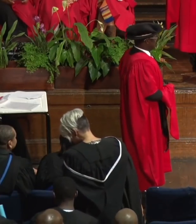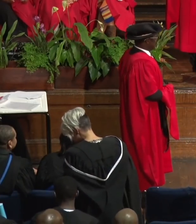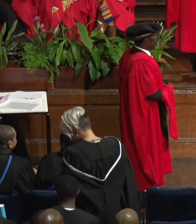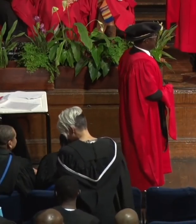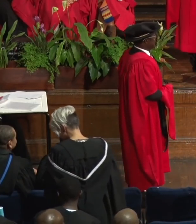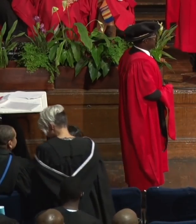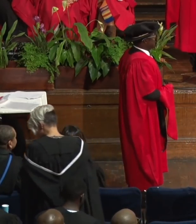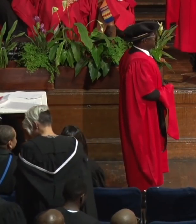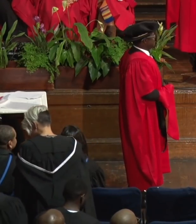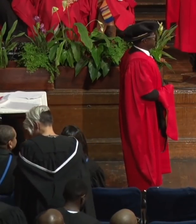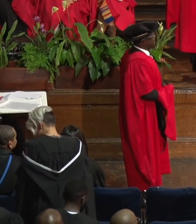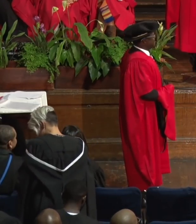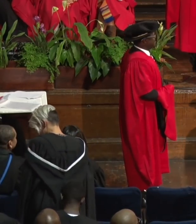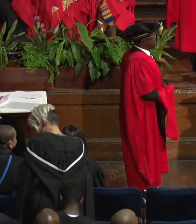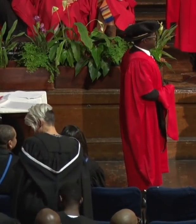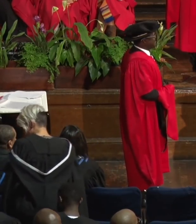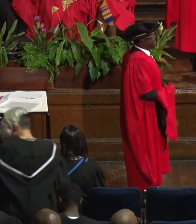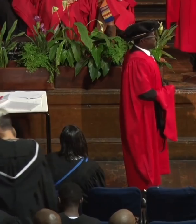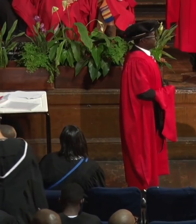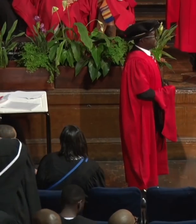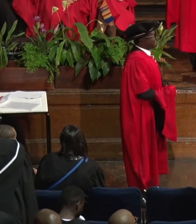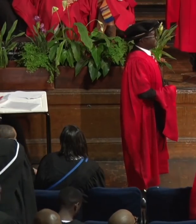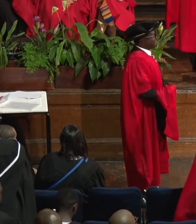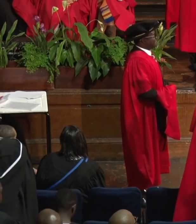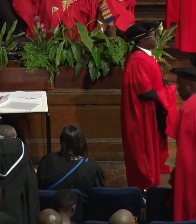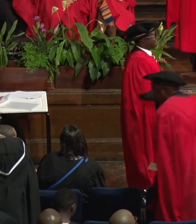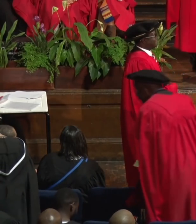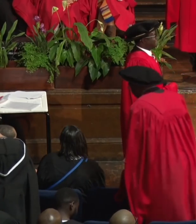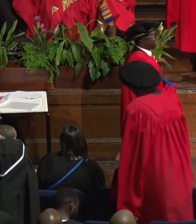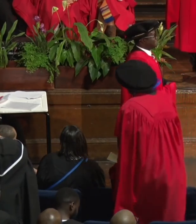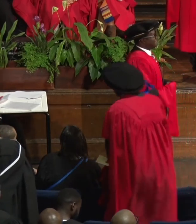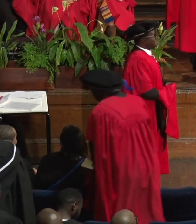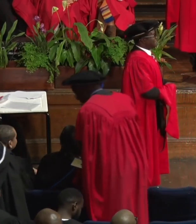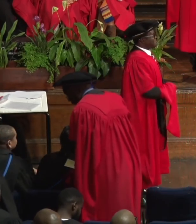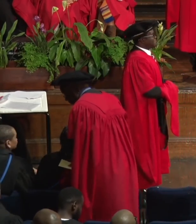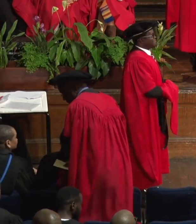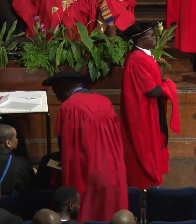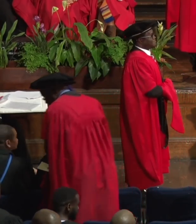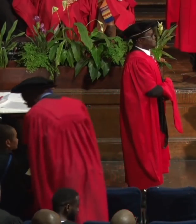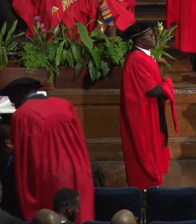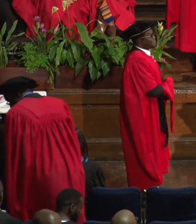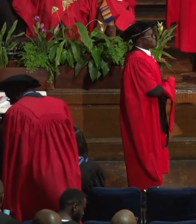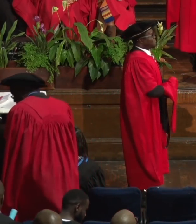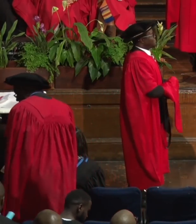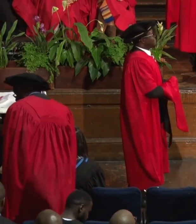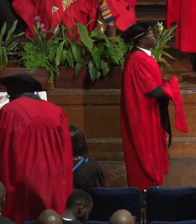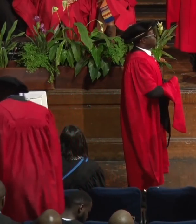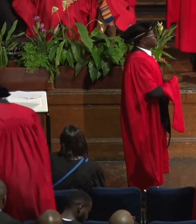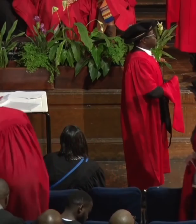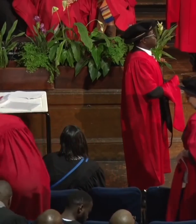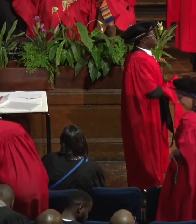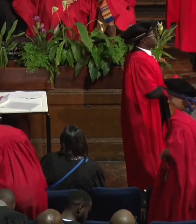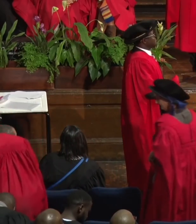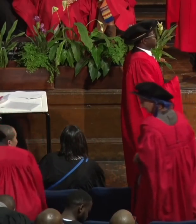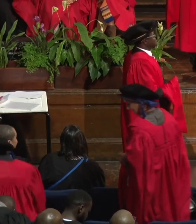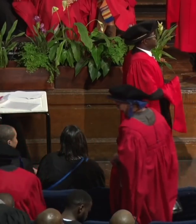regulation regimes for collecting societies to determine whether they sufficiently address collecting societies' competition-related